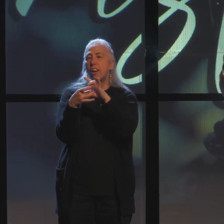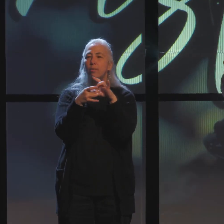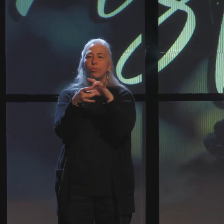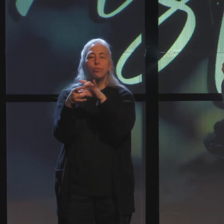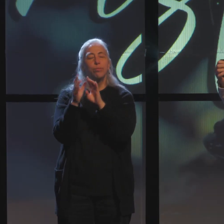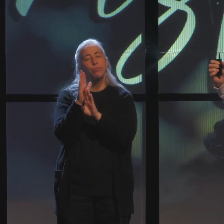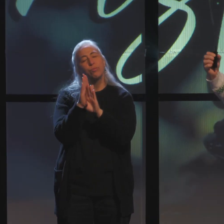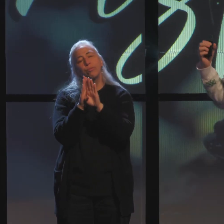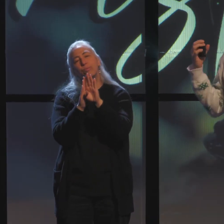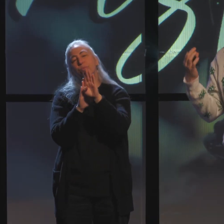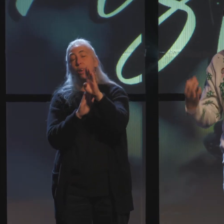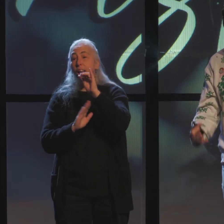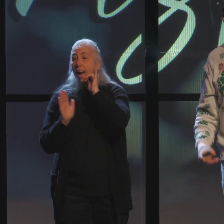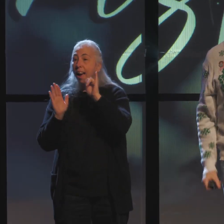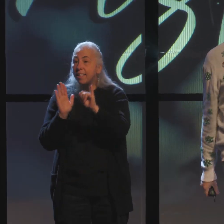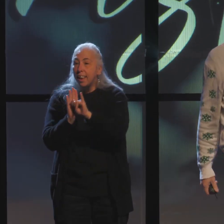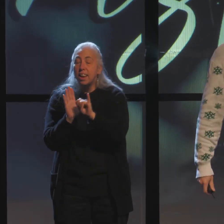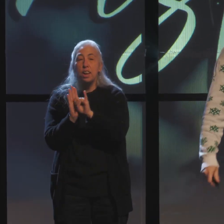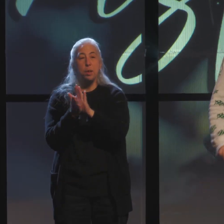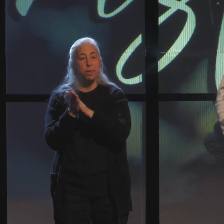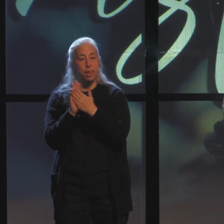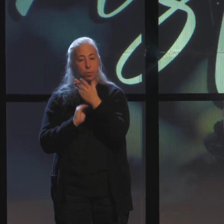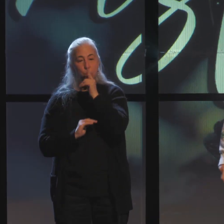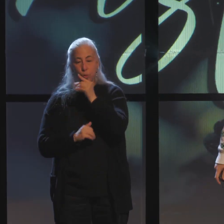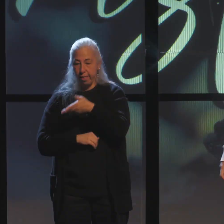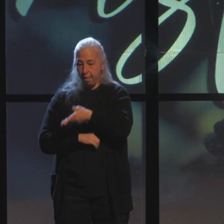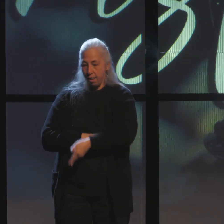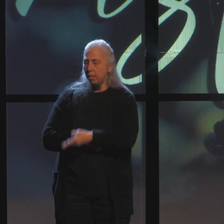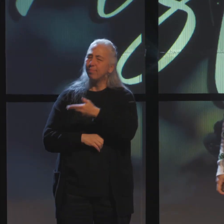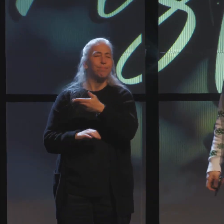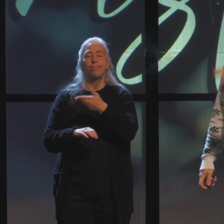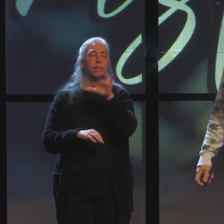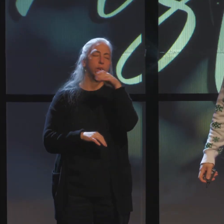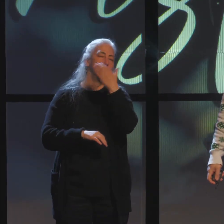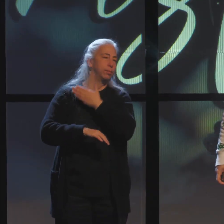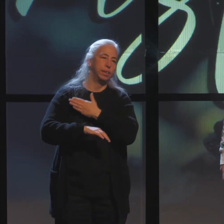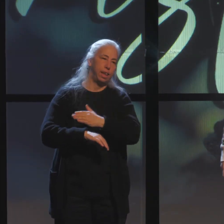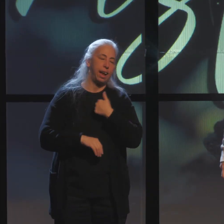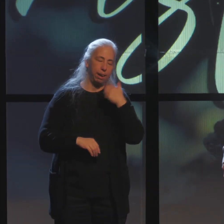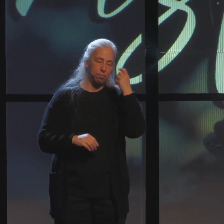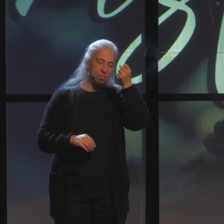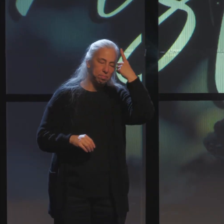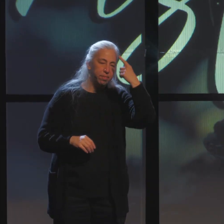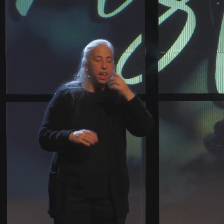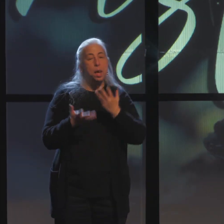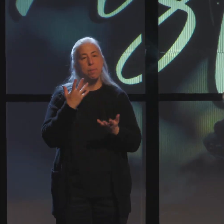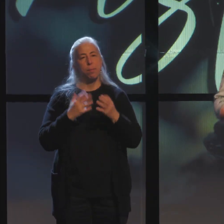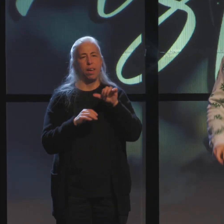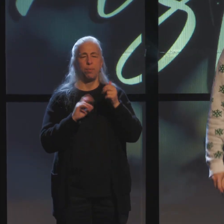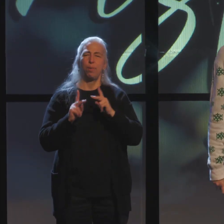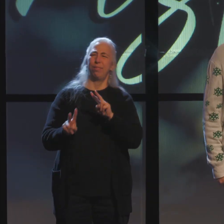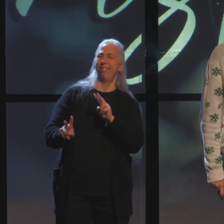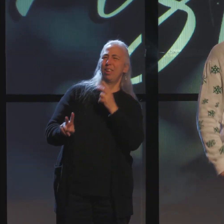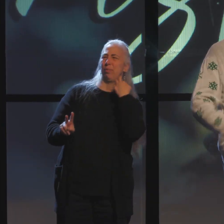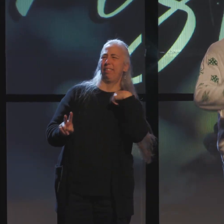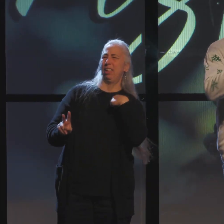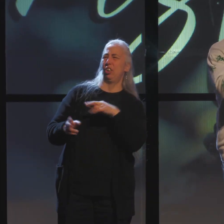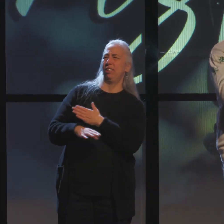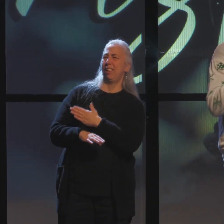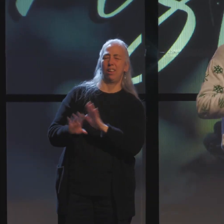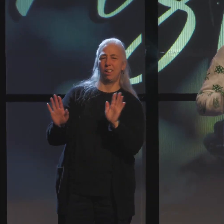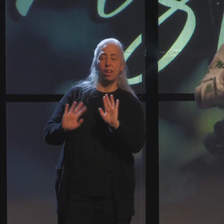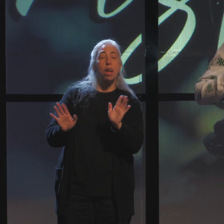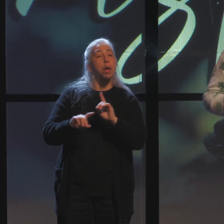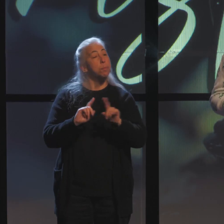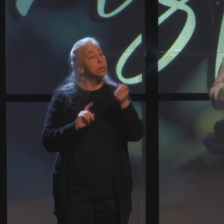develops identity and it becomes a part of who they are. And it's not a Christmas song, I know. And it's not maybe some people would say, oh, it's not a religious song. But it